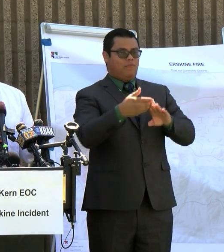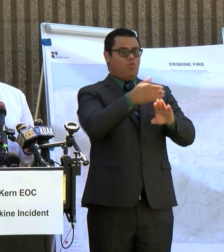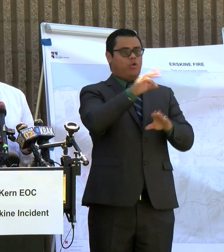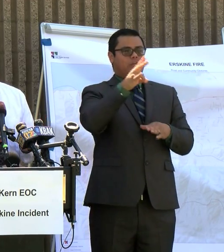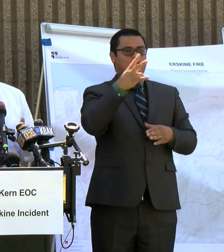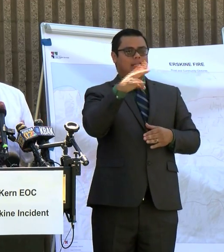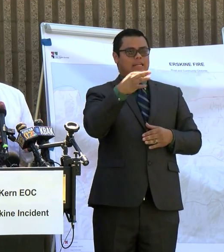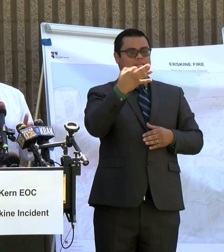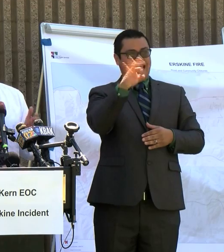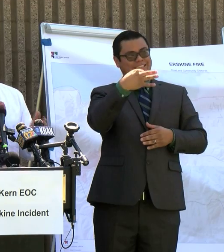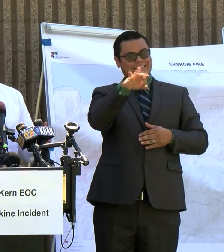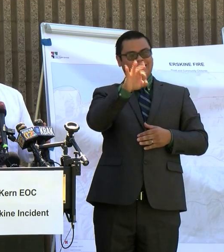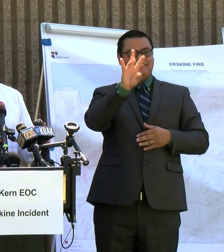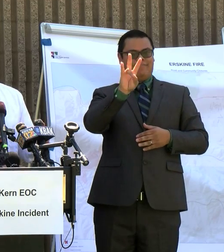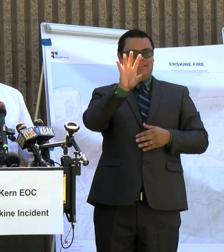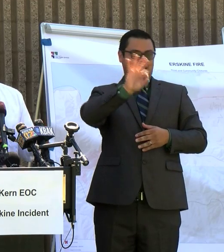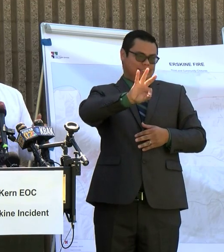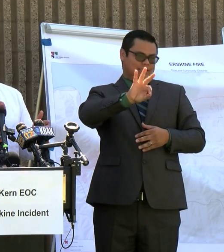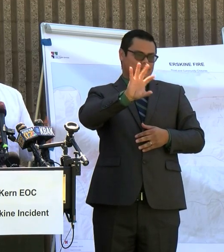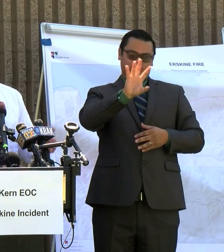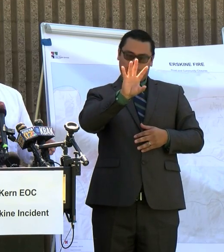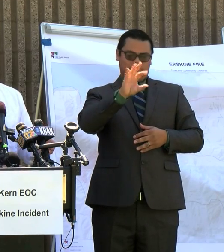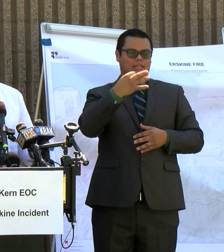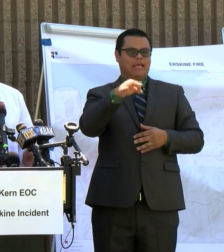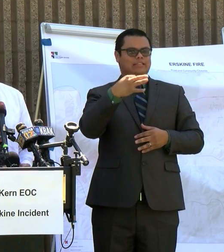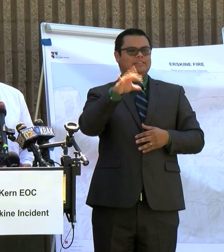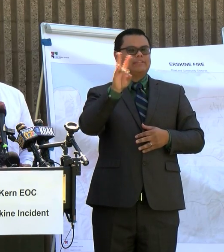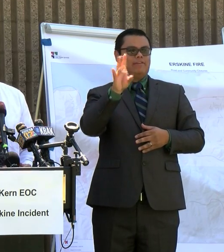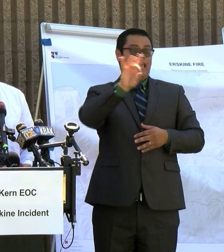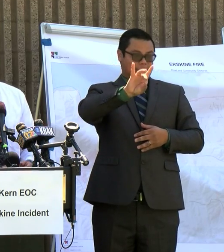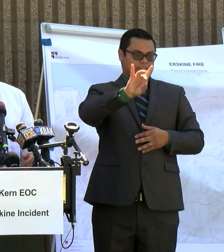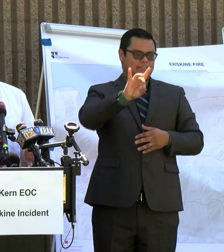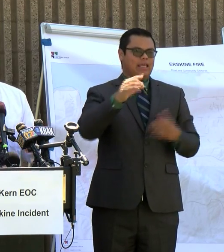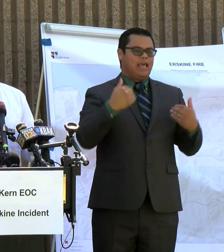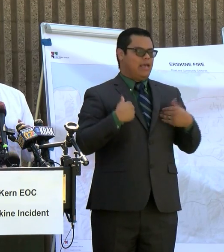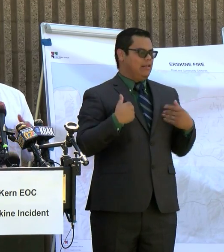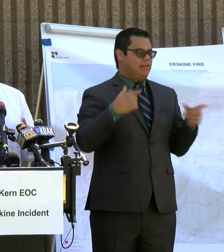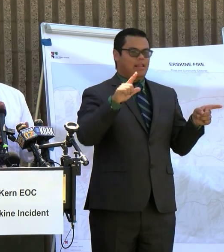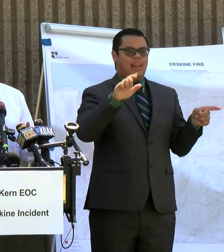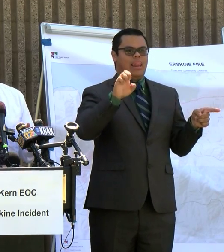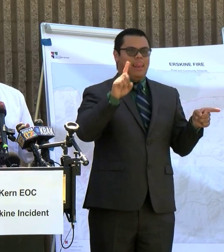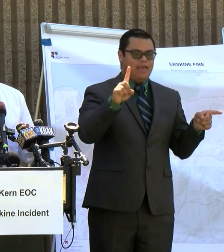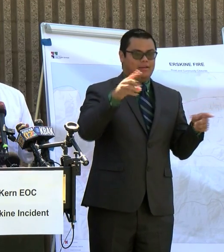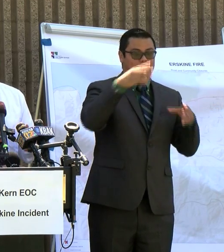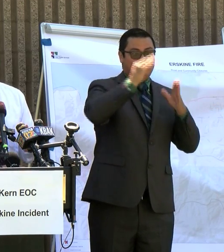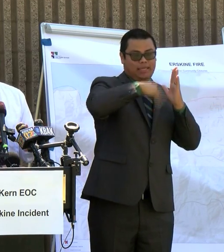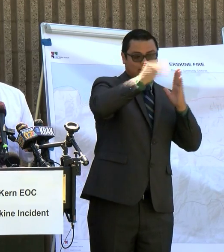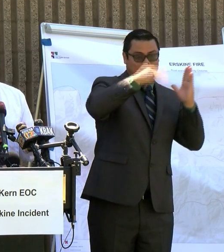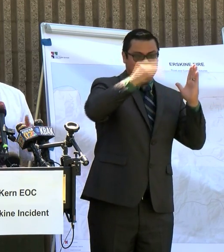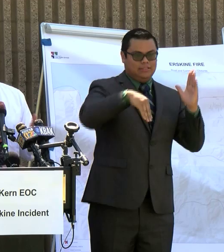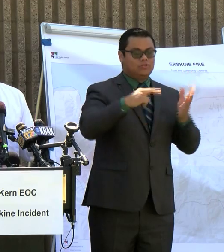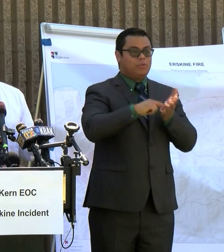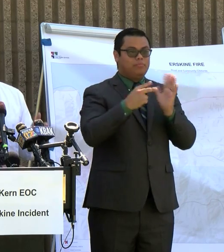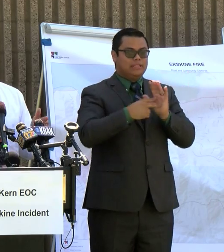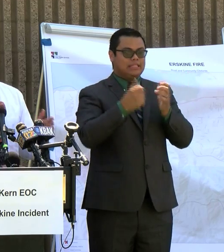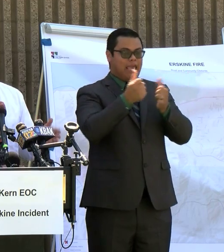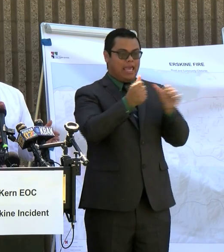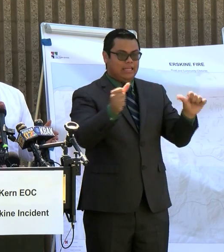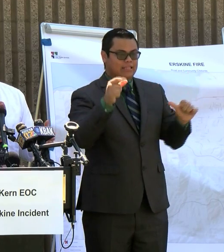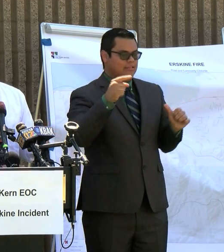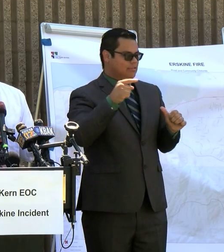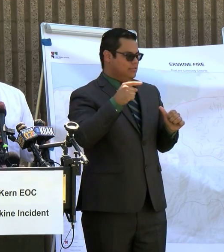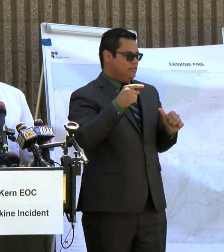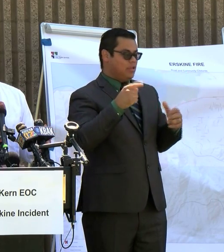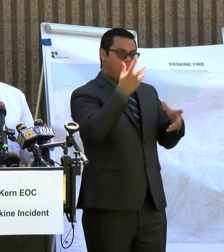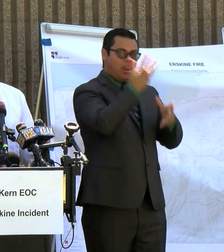1978, lead was in paint. That presents a concern for us too. So if we have individuals that have suffered a